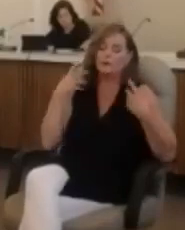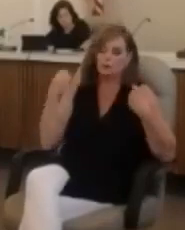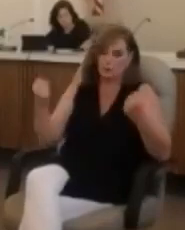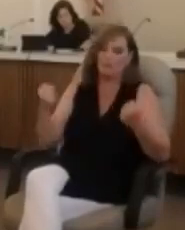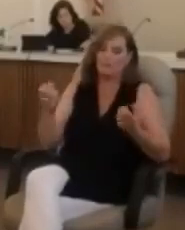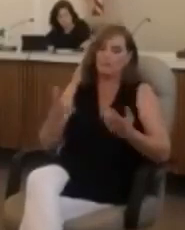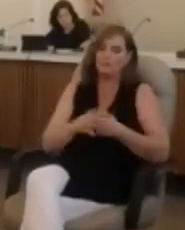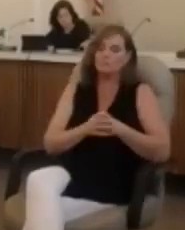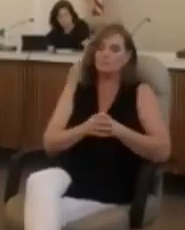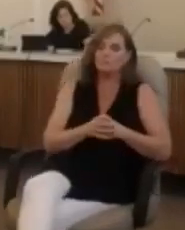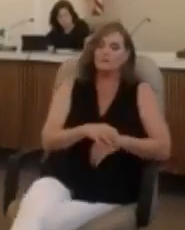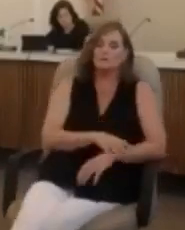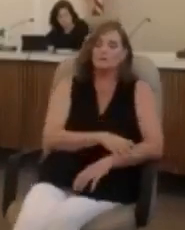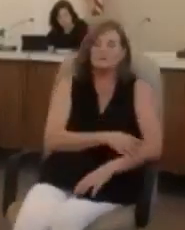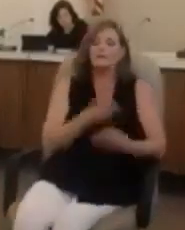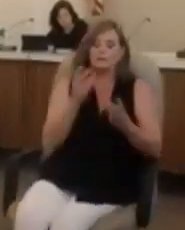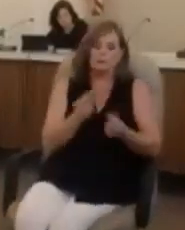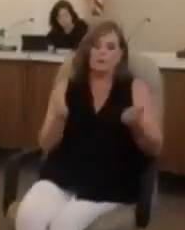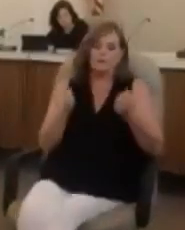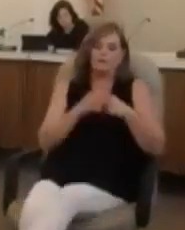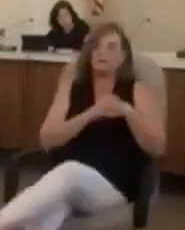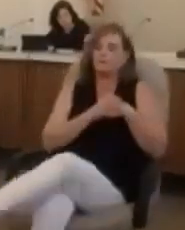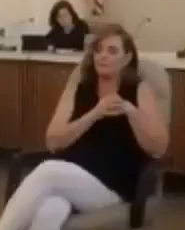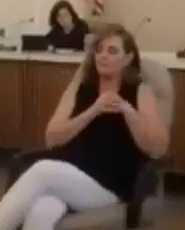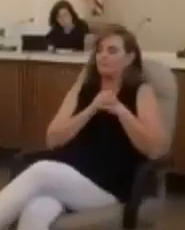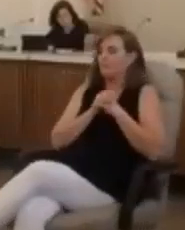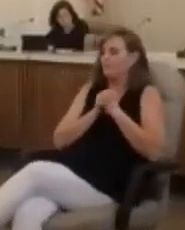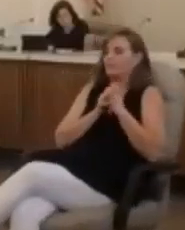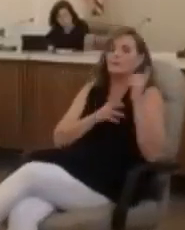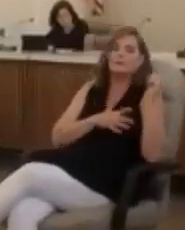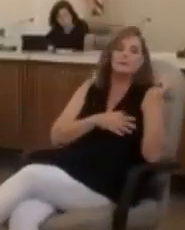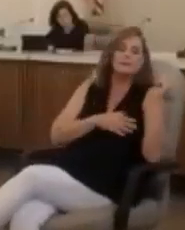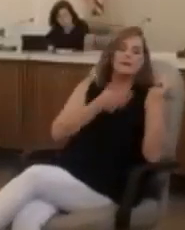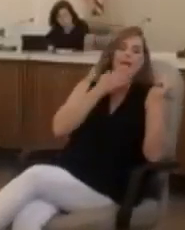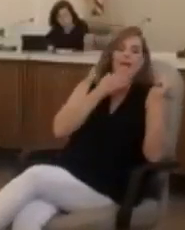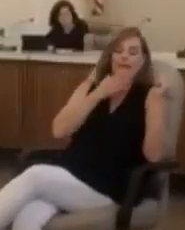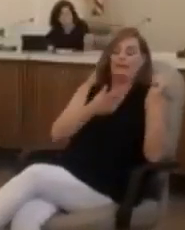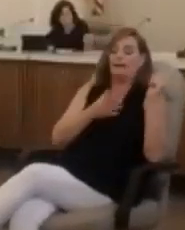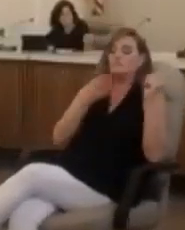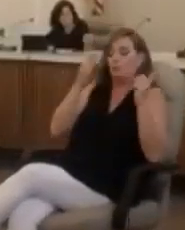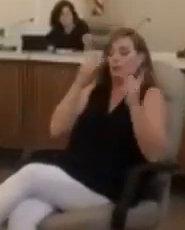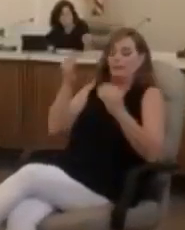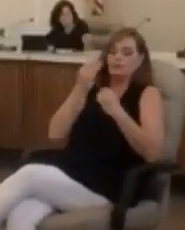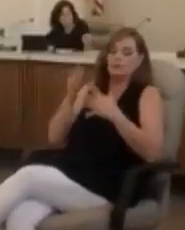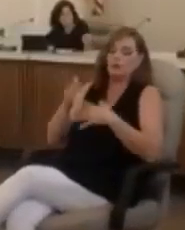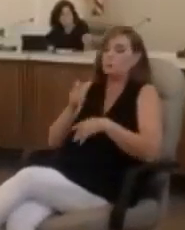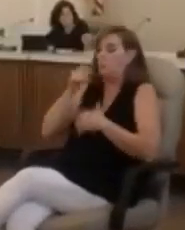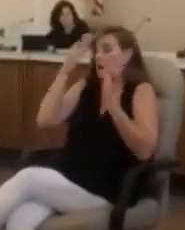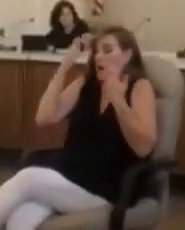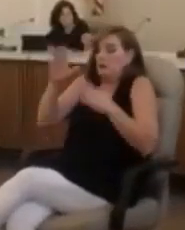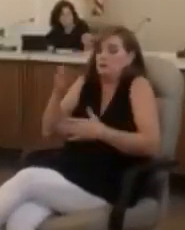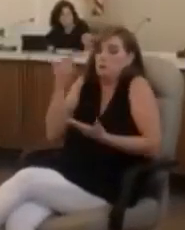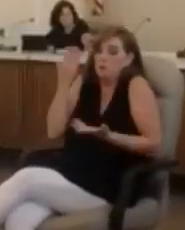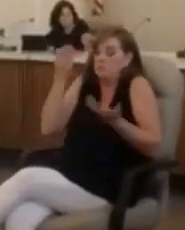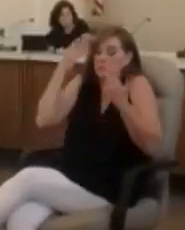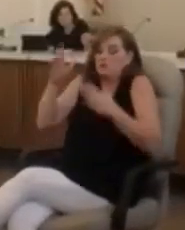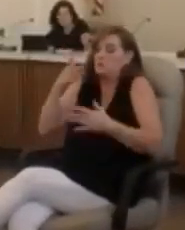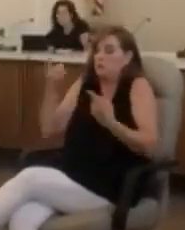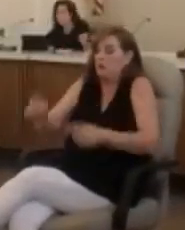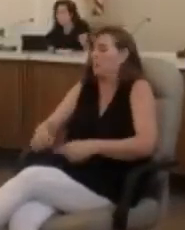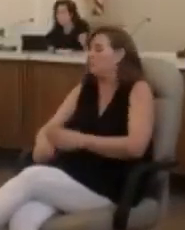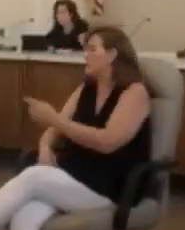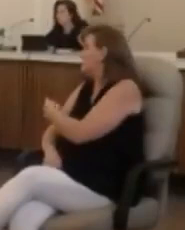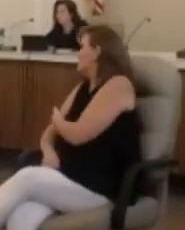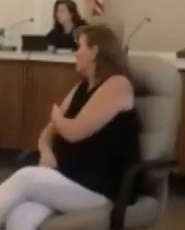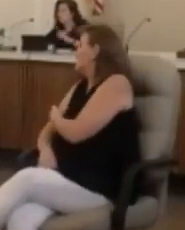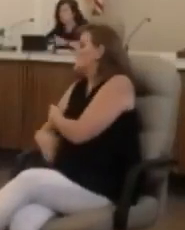I haven't gotten the latest details. But Thanks, Steve, for letting us know. I was unaware of that. So. Well, he has our